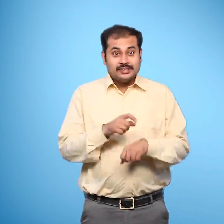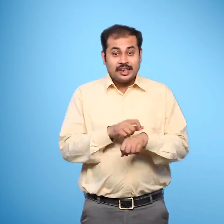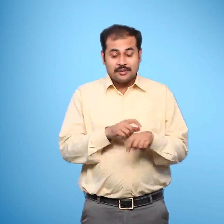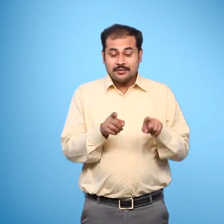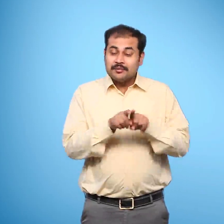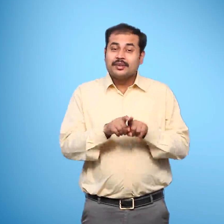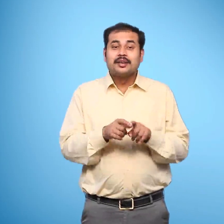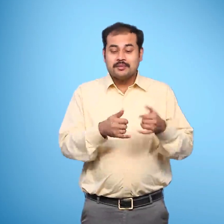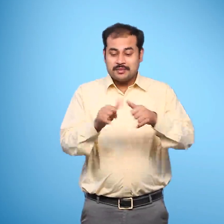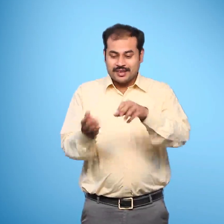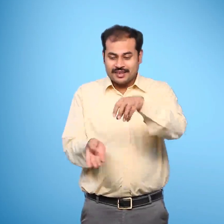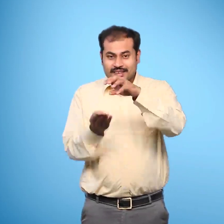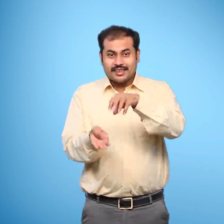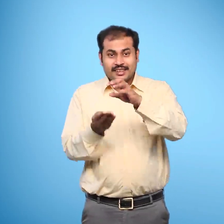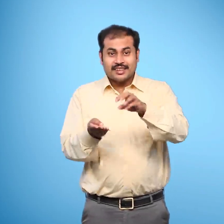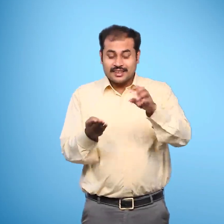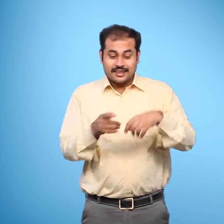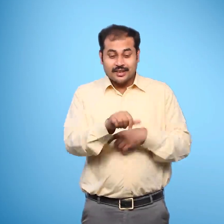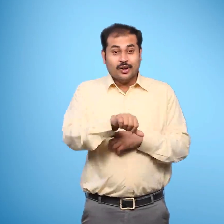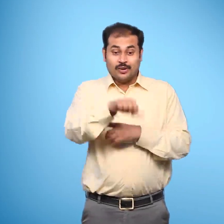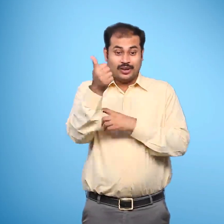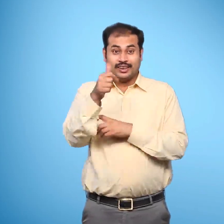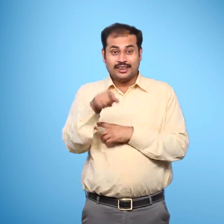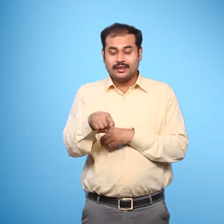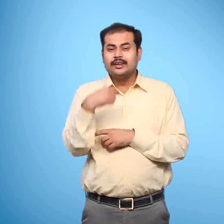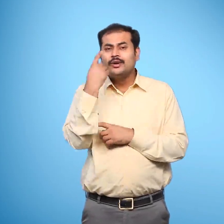Find who is the winner this time.